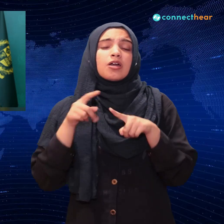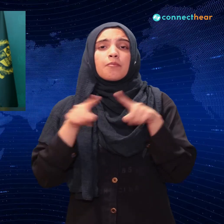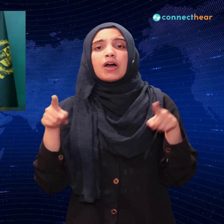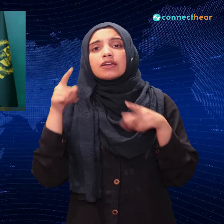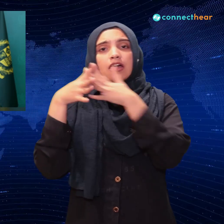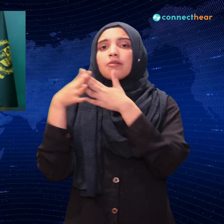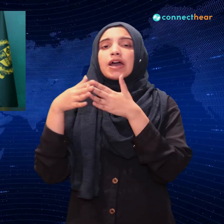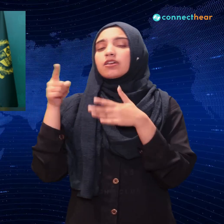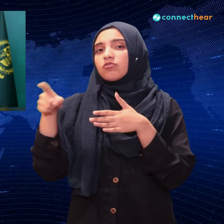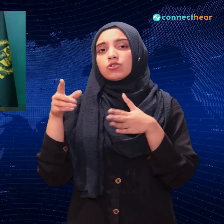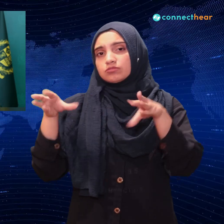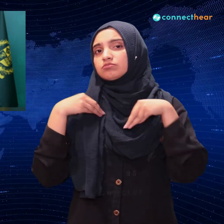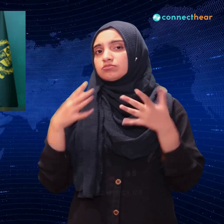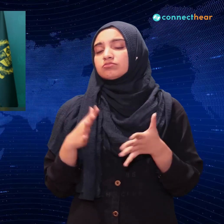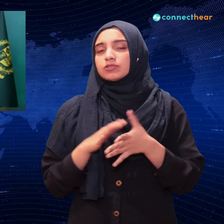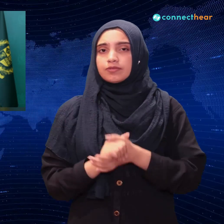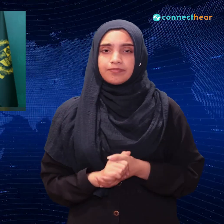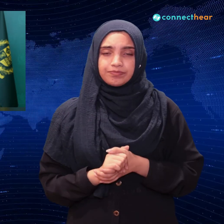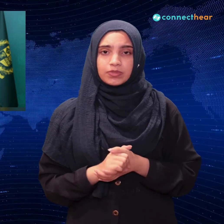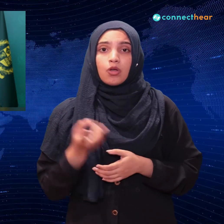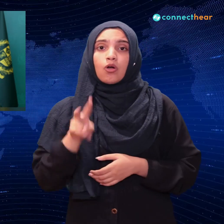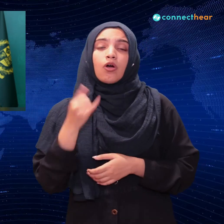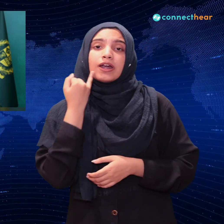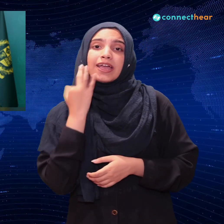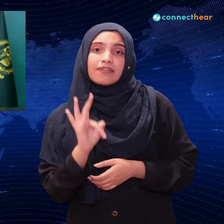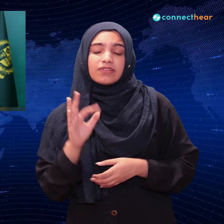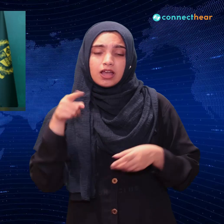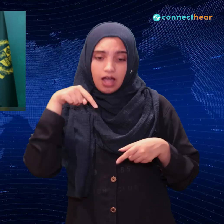wrong. And if today,